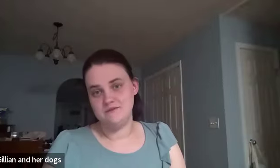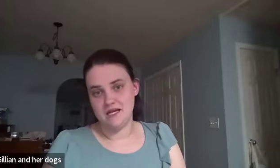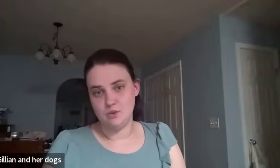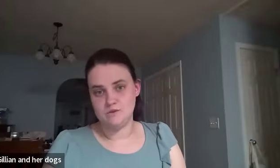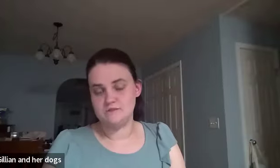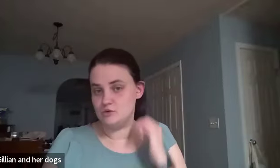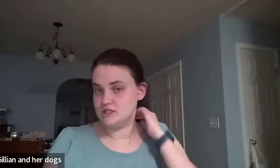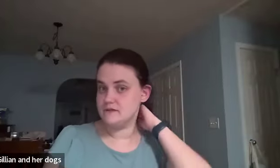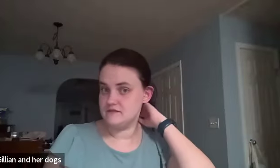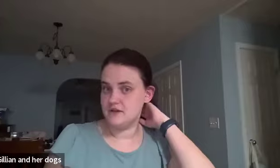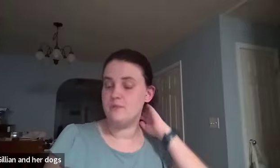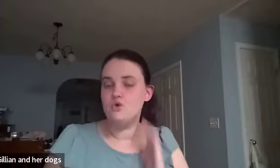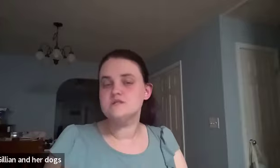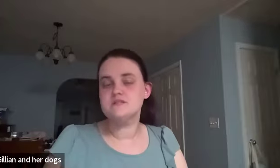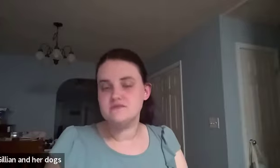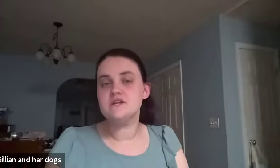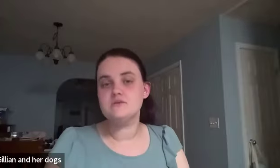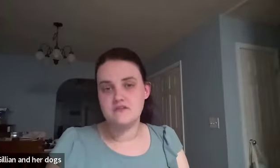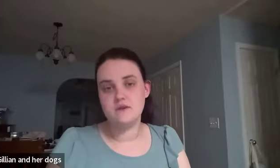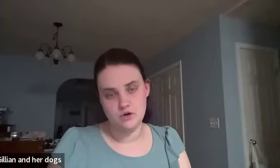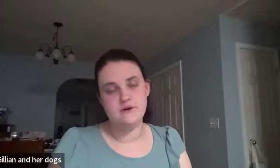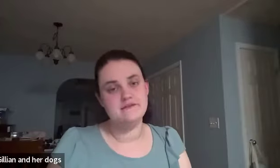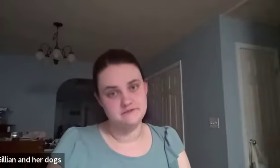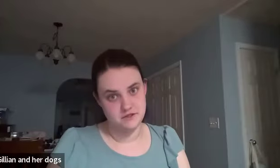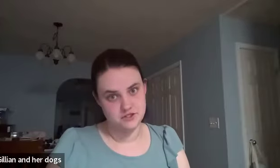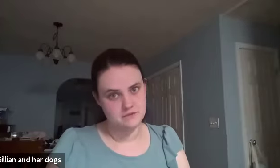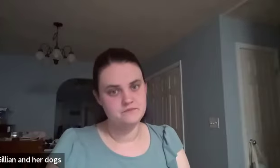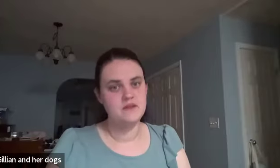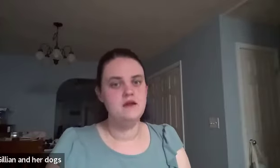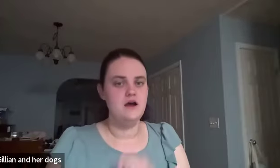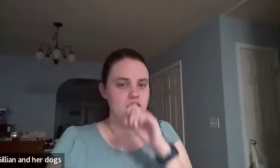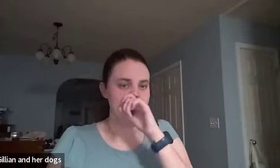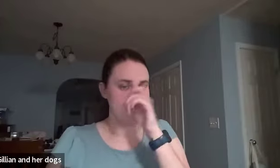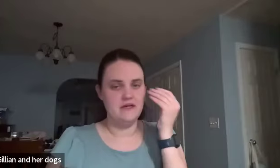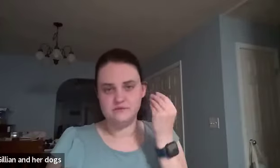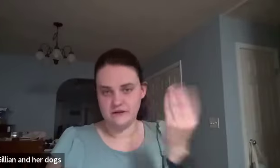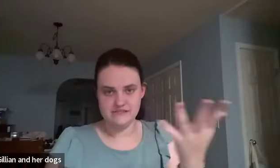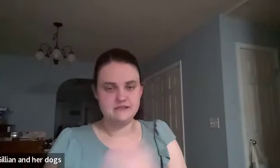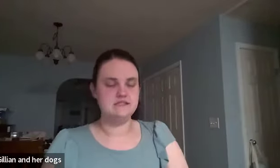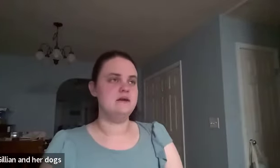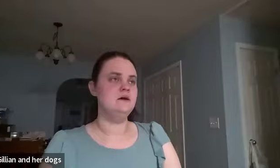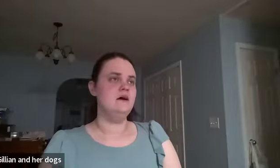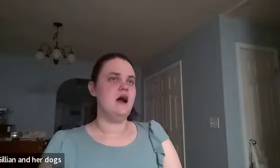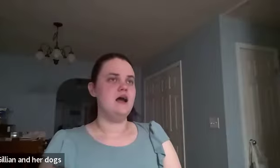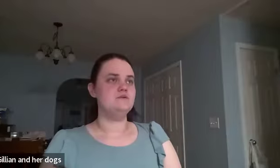of animals, more specific. The more specific you get, the more you'll have to fingerspell. That's what I always like to say. I was